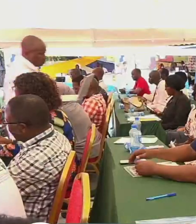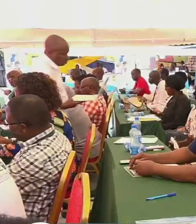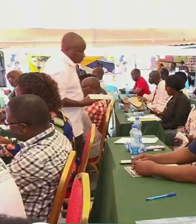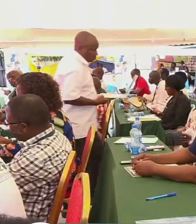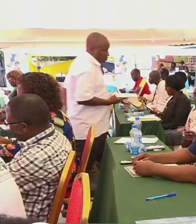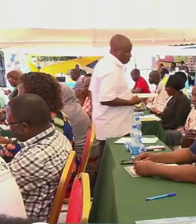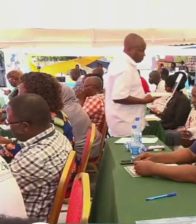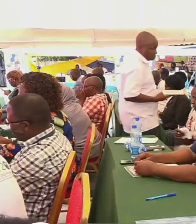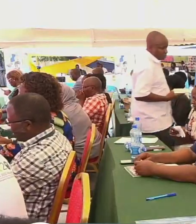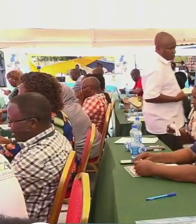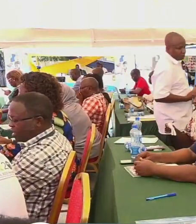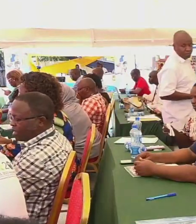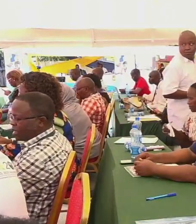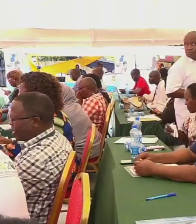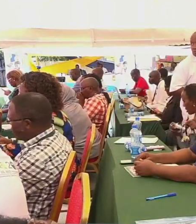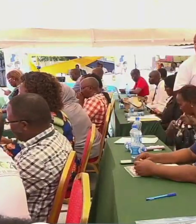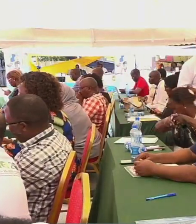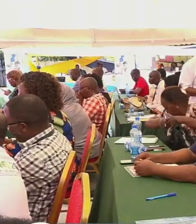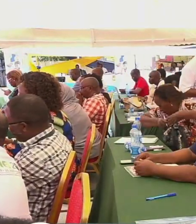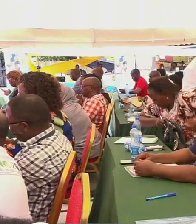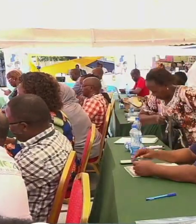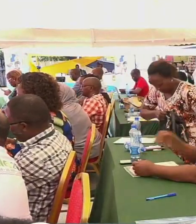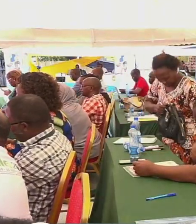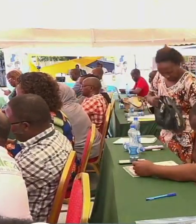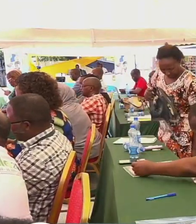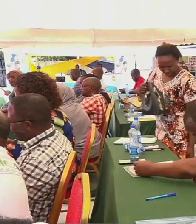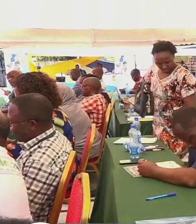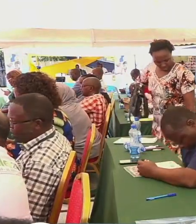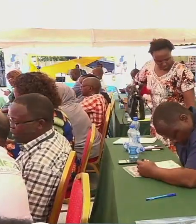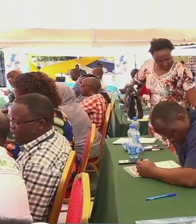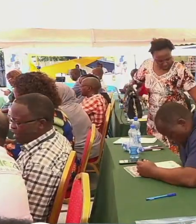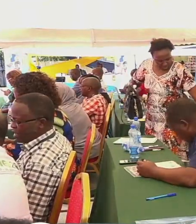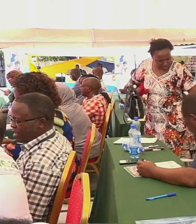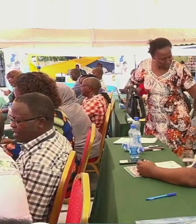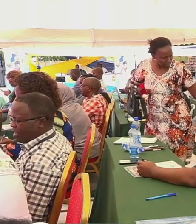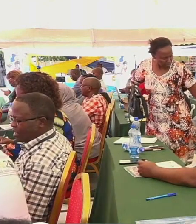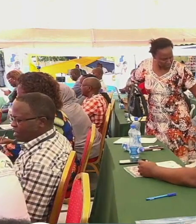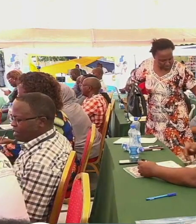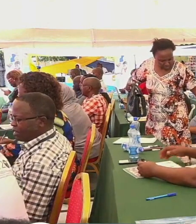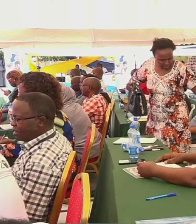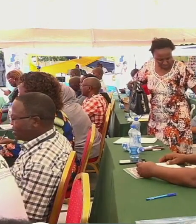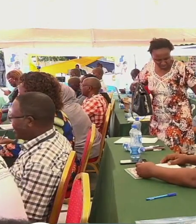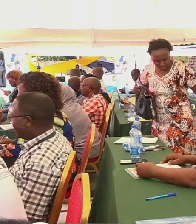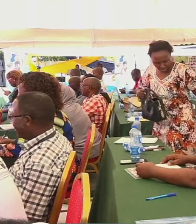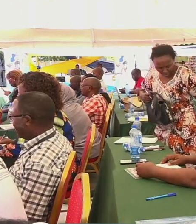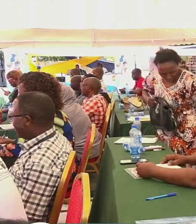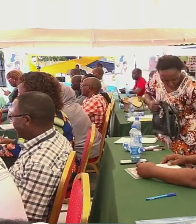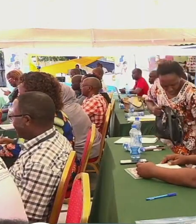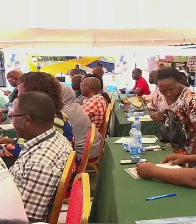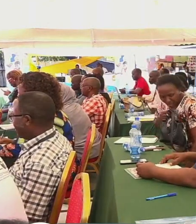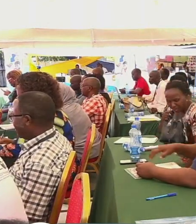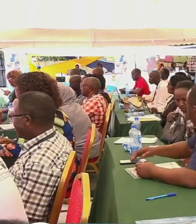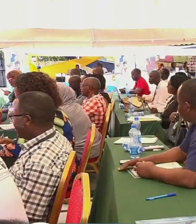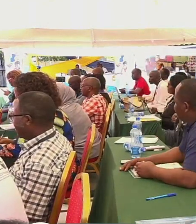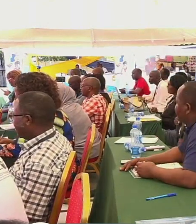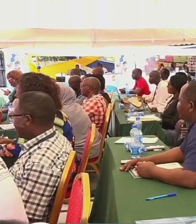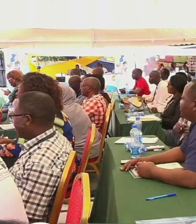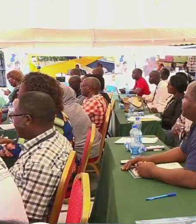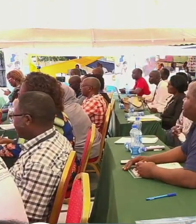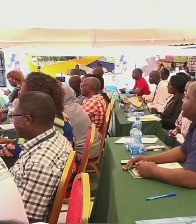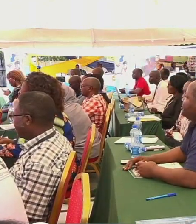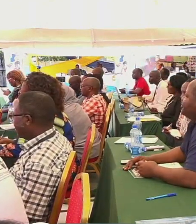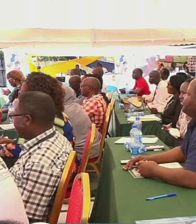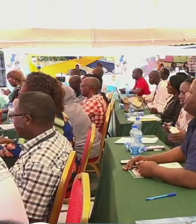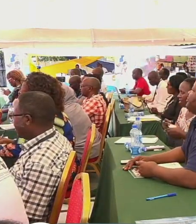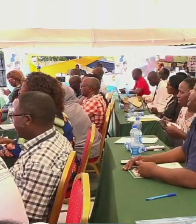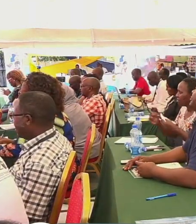you. The results you say you will share, we will follow you up on, and we are going to check that. So Nairobi County, as you come, I want to just